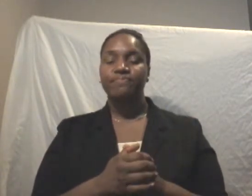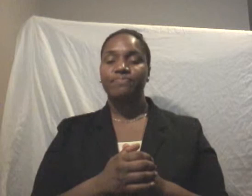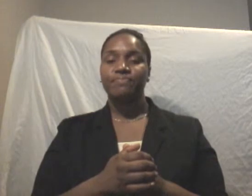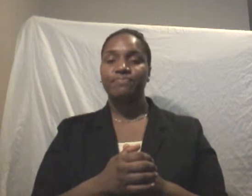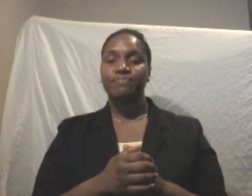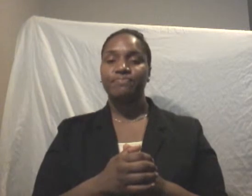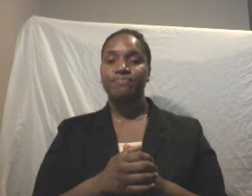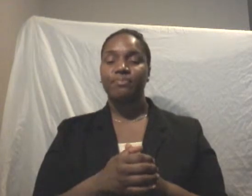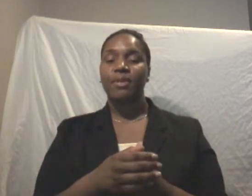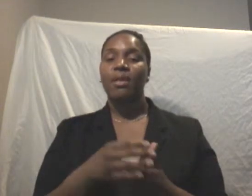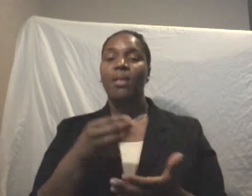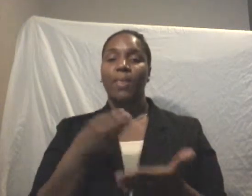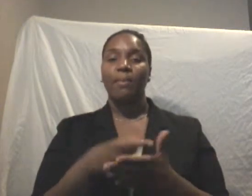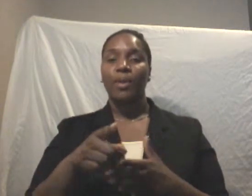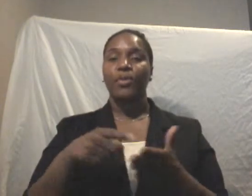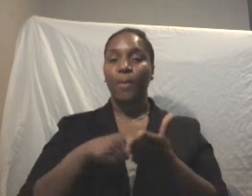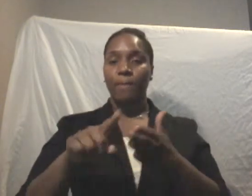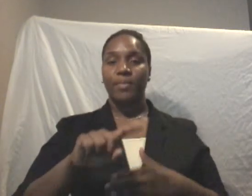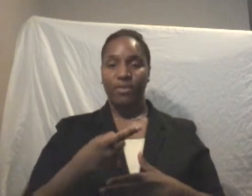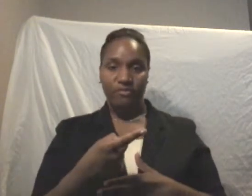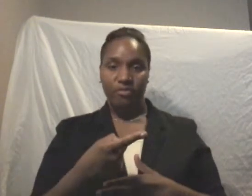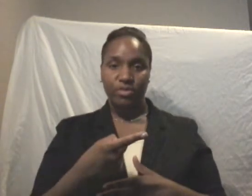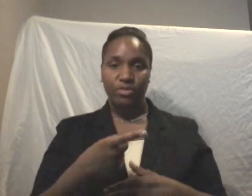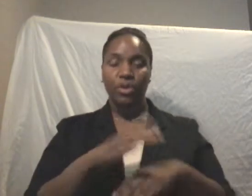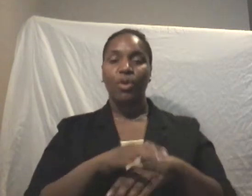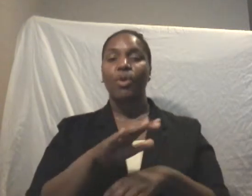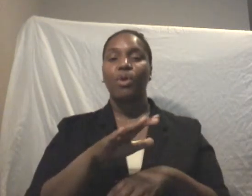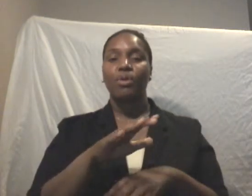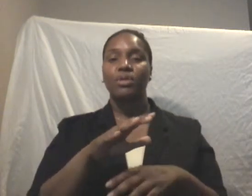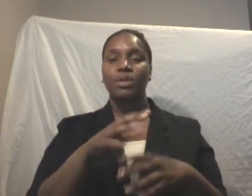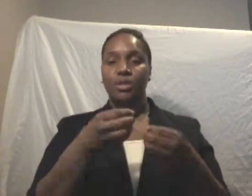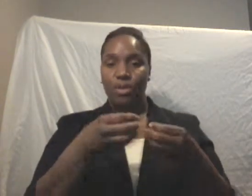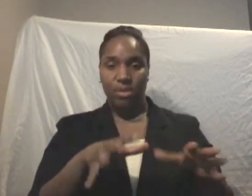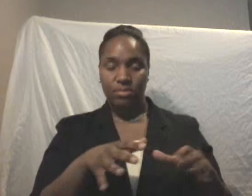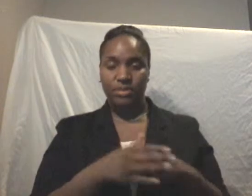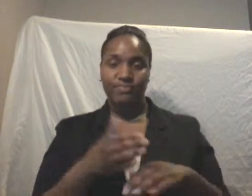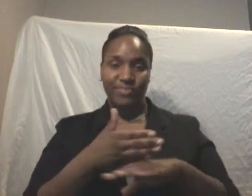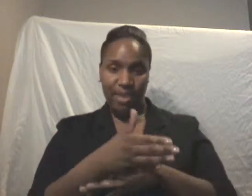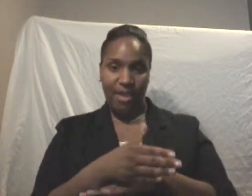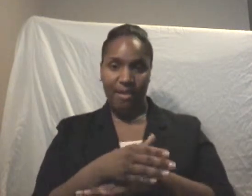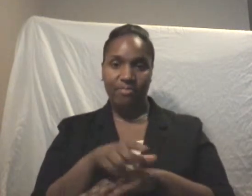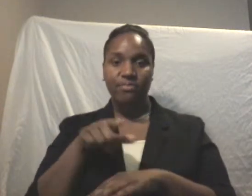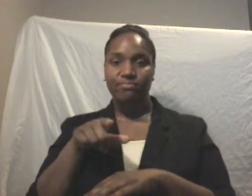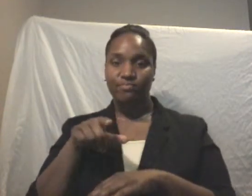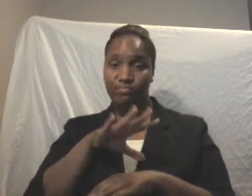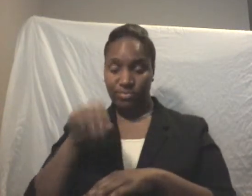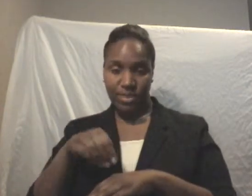you would pay first on a loss, after which we would pay the rest up to what it costs